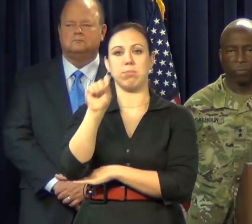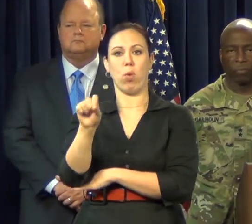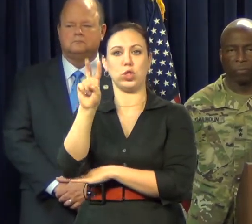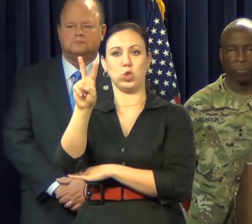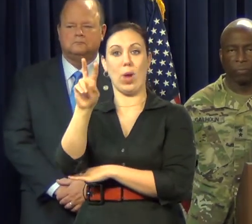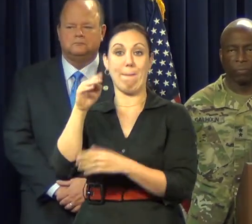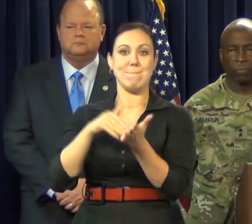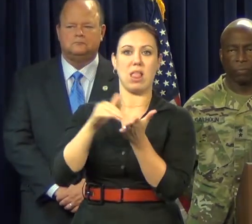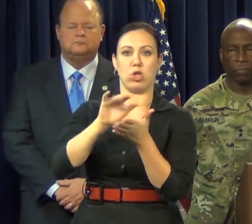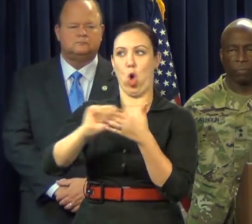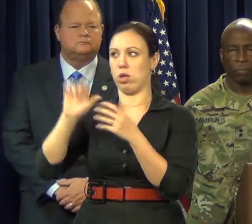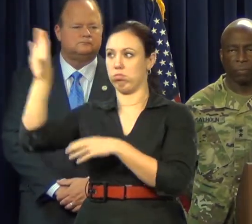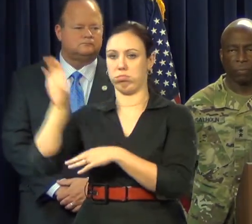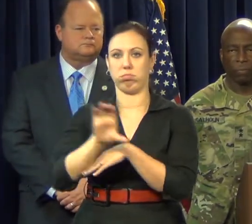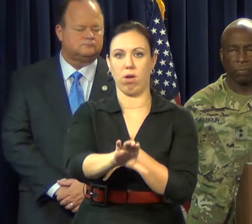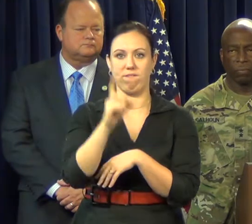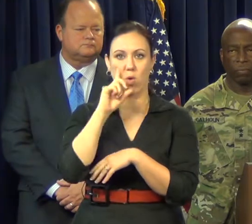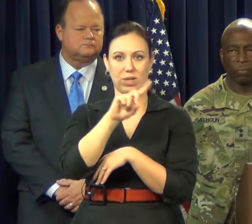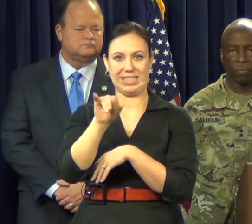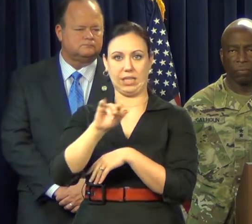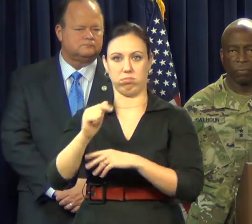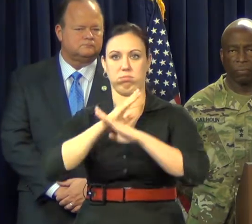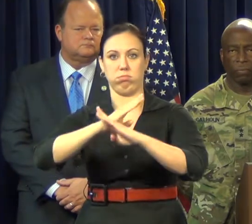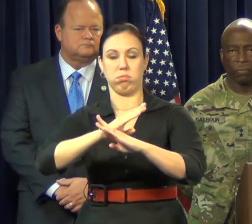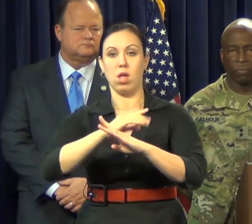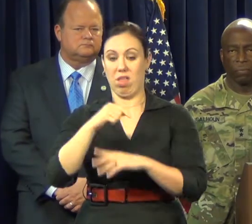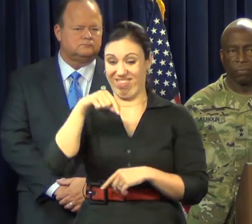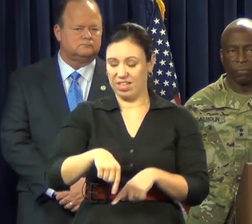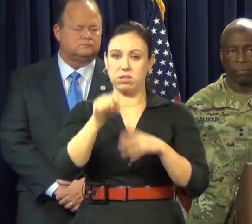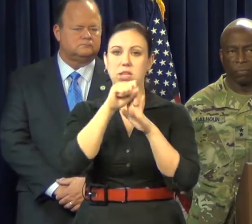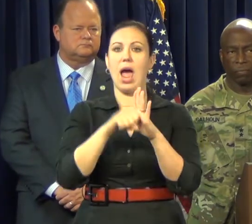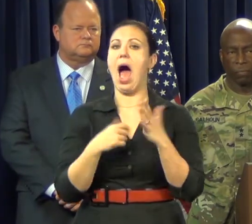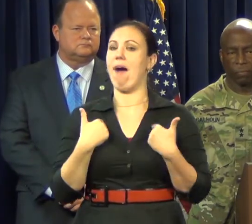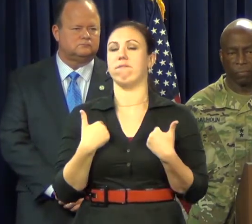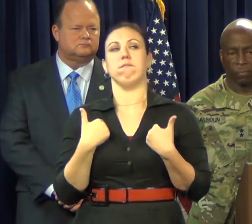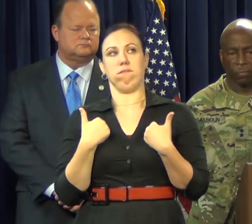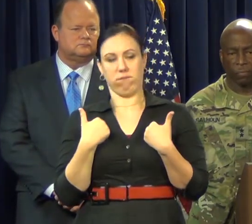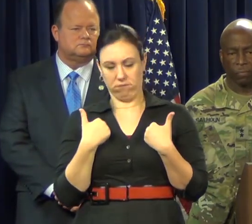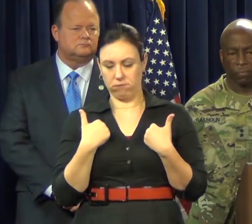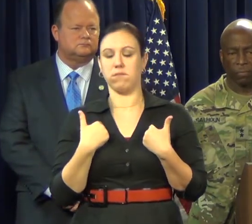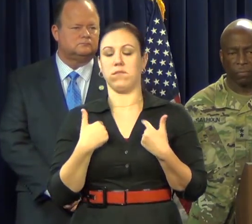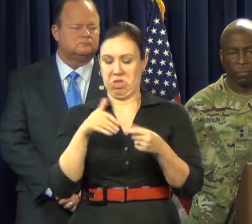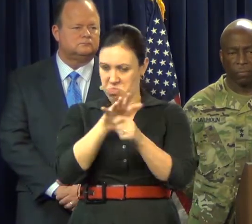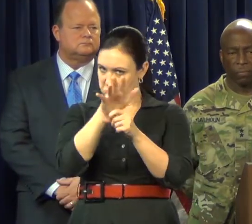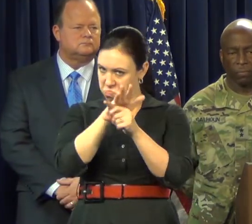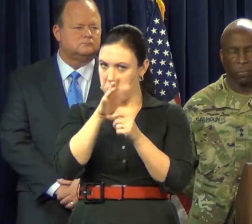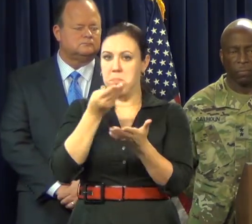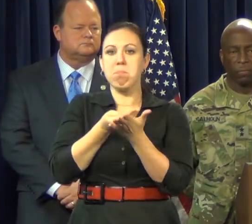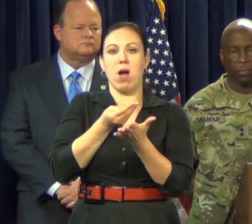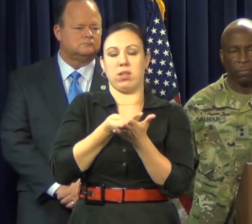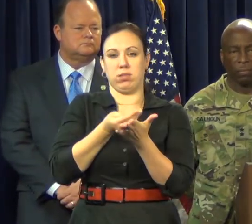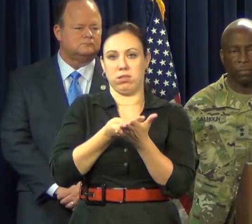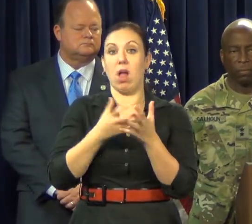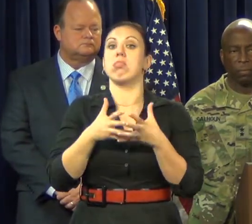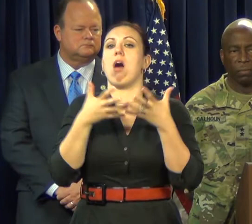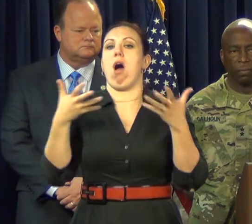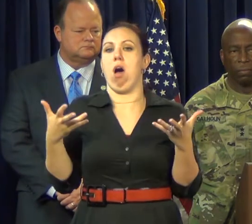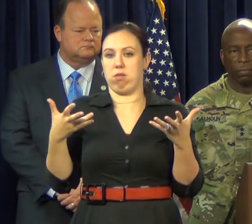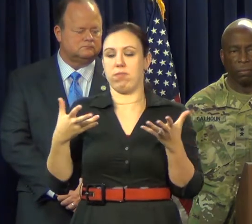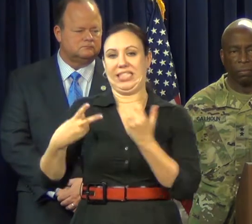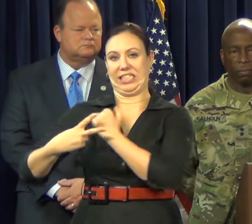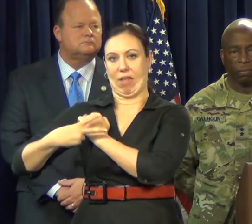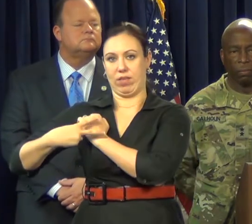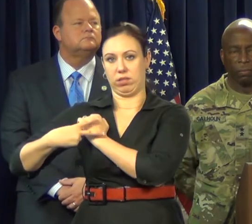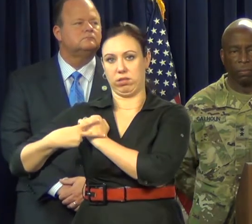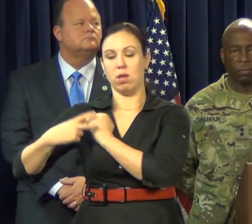million. So you're in a state that has significant resources. We have significant